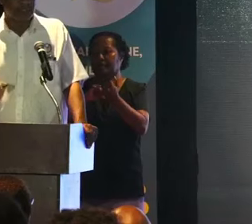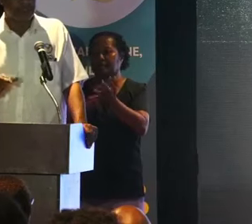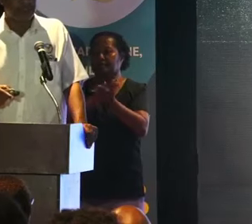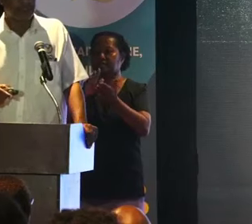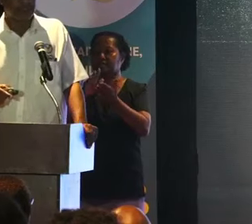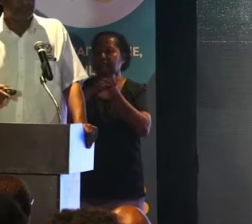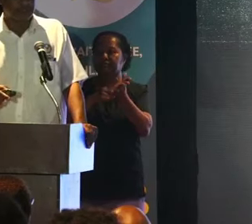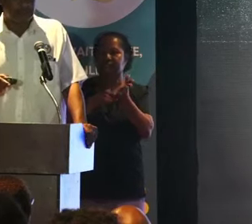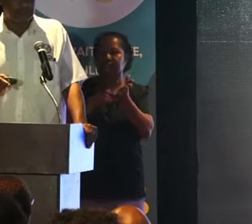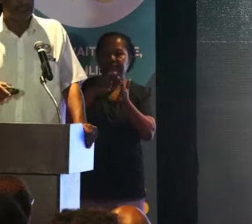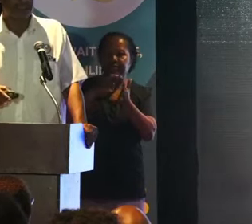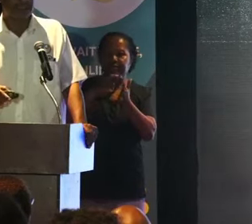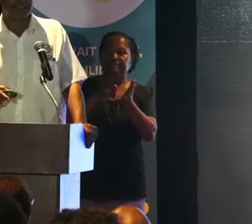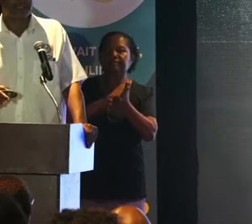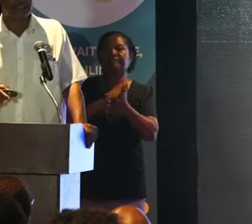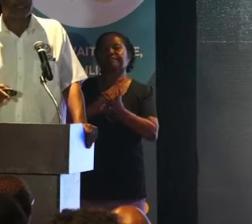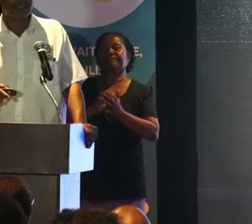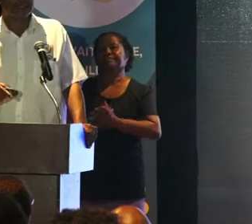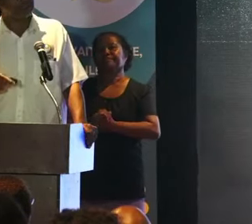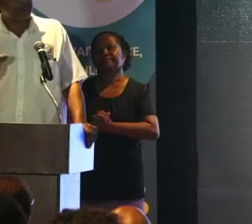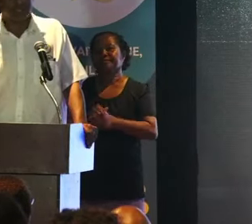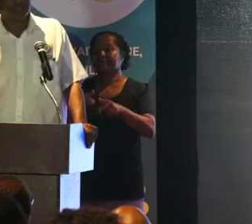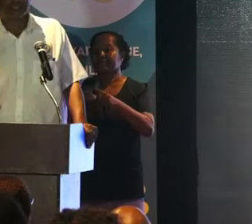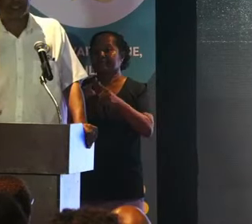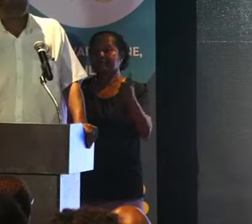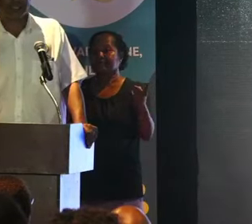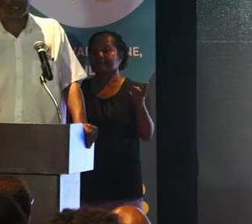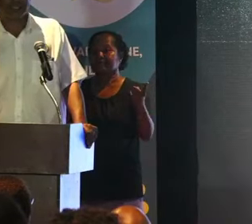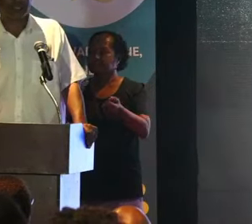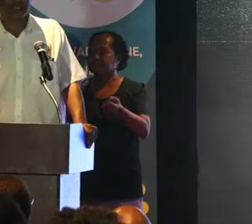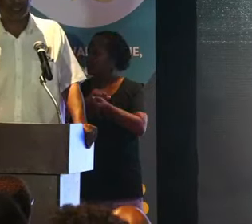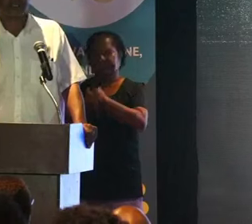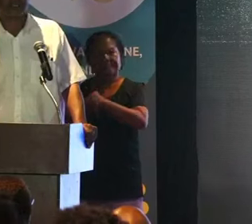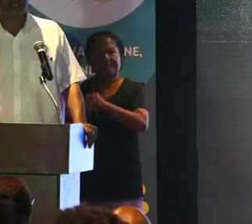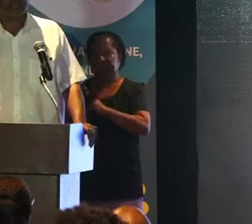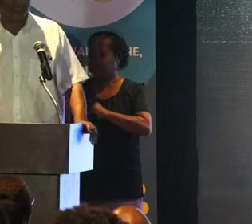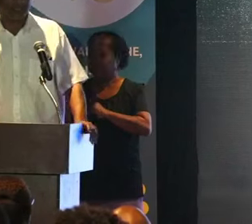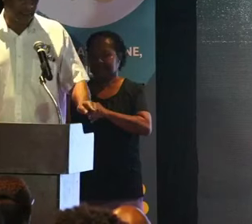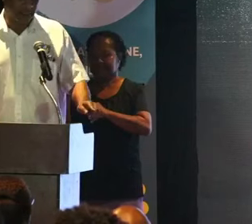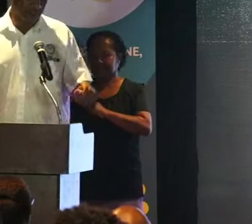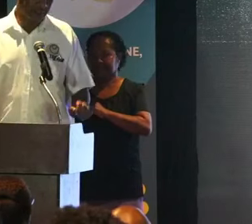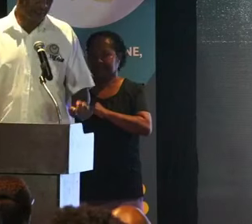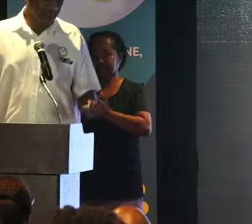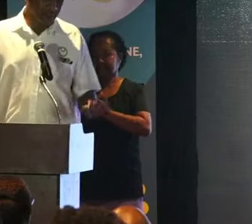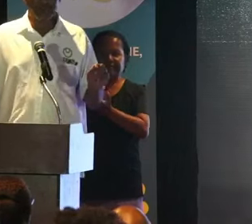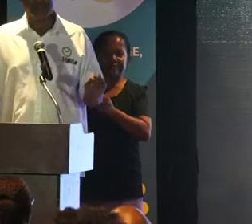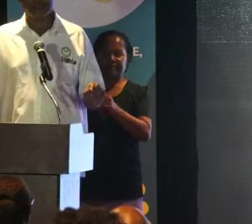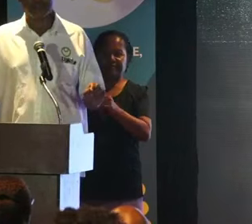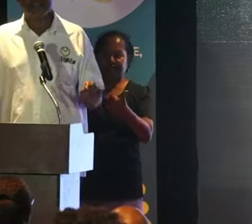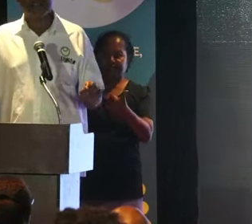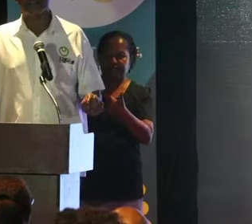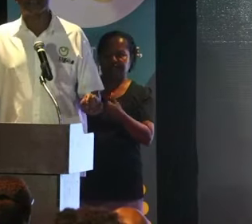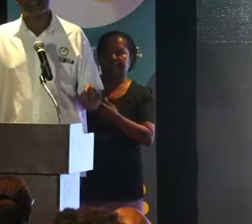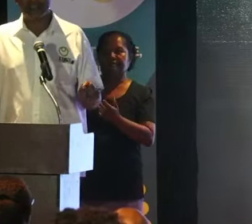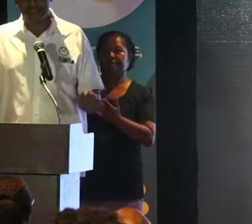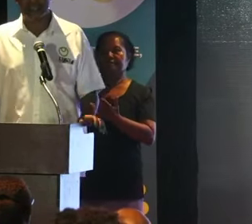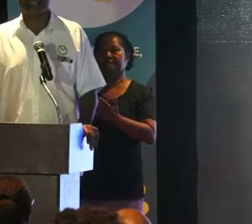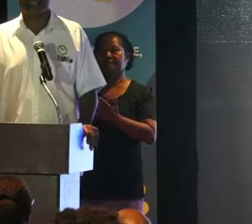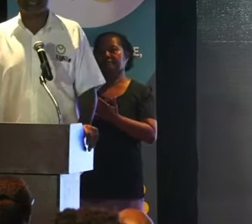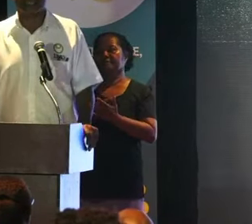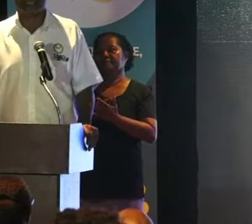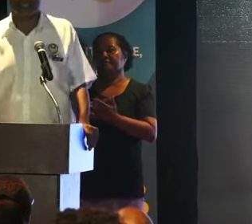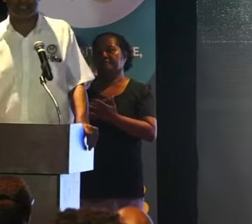So the difference here is that companies don't expire, but the catch is that you need to lodge an annual return